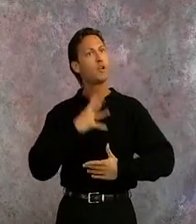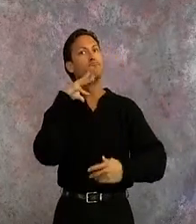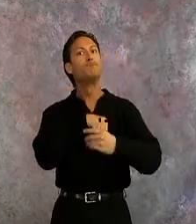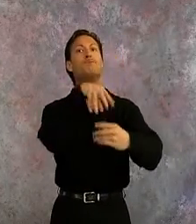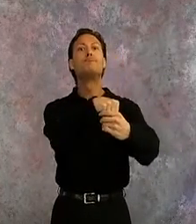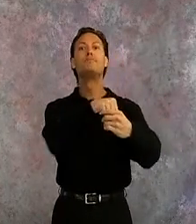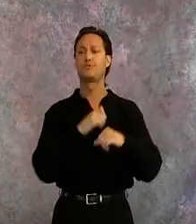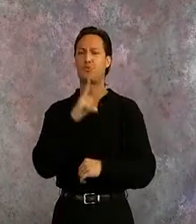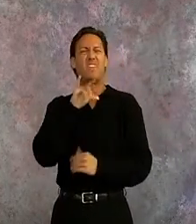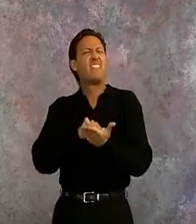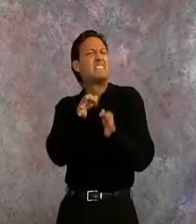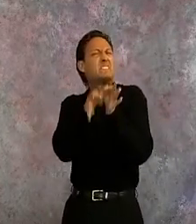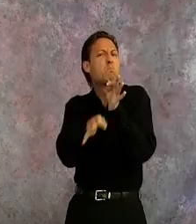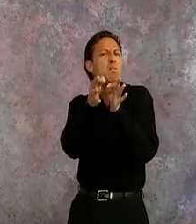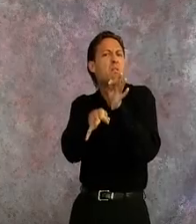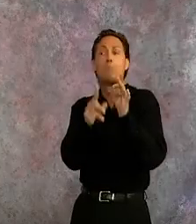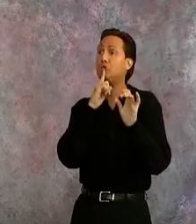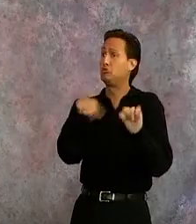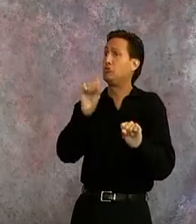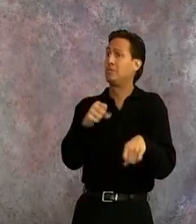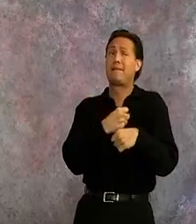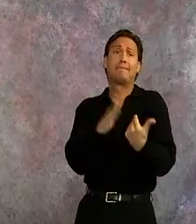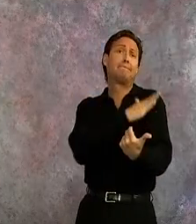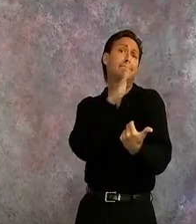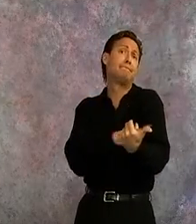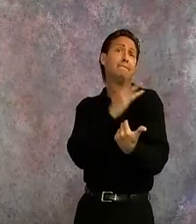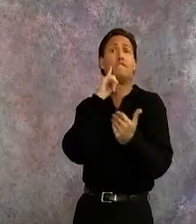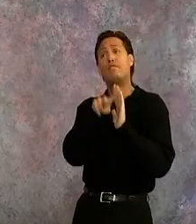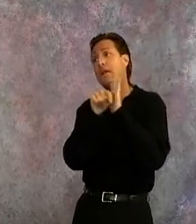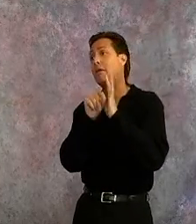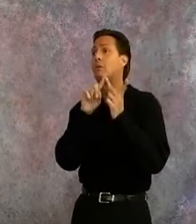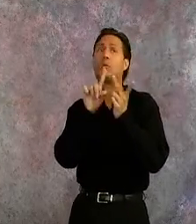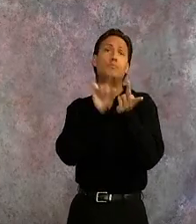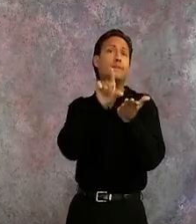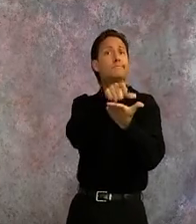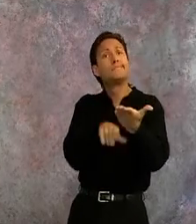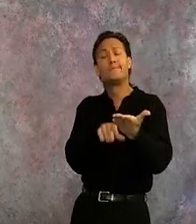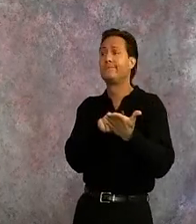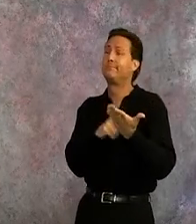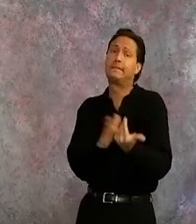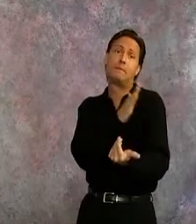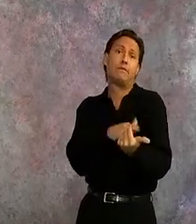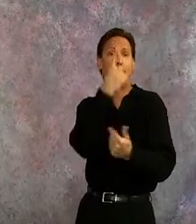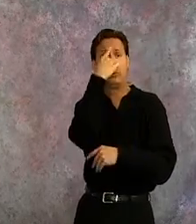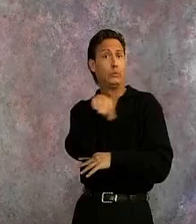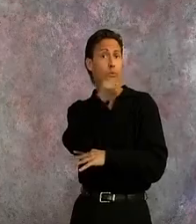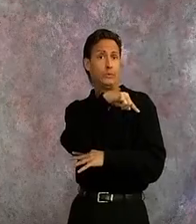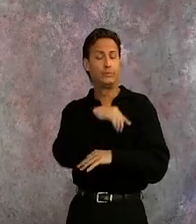a simple, kind of a user-friendly, consumer-friendly statement that you can include in your brochures. When